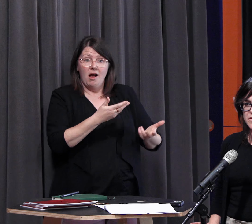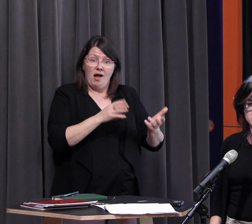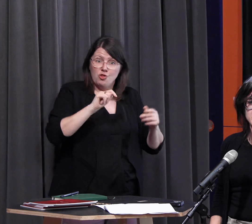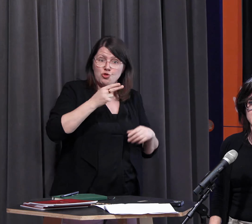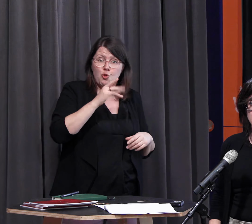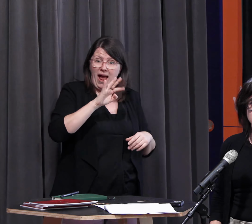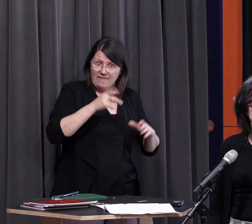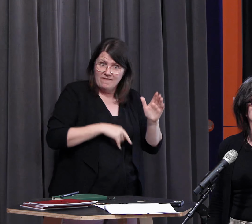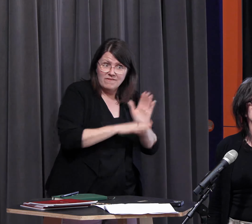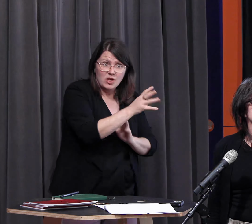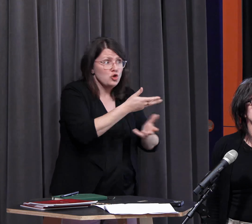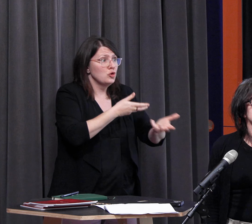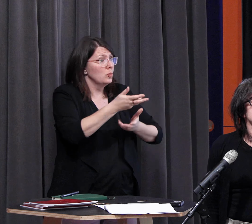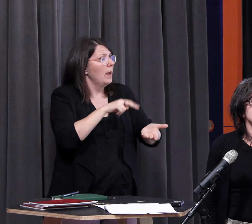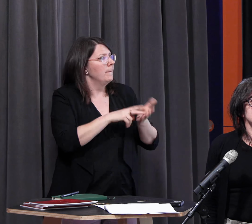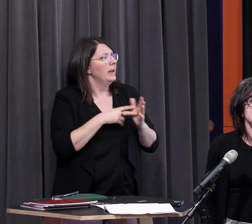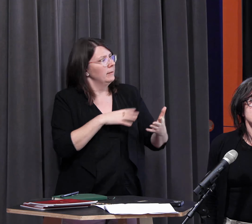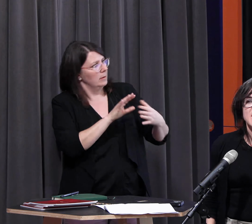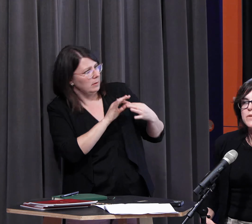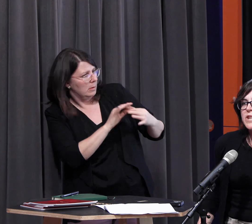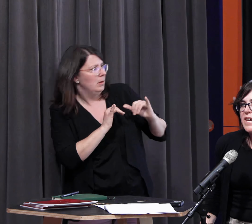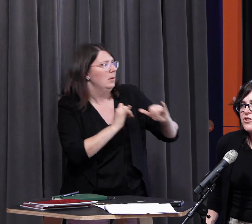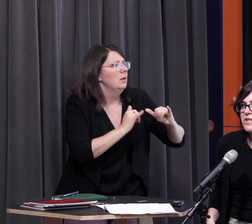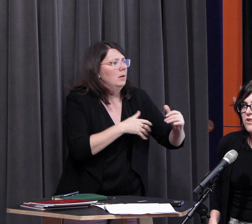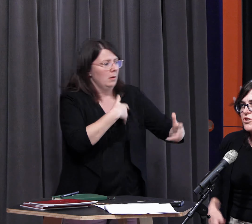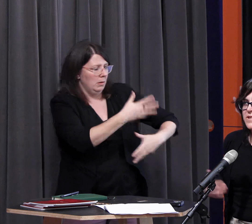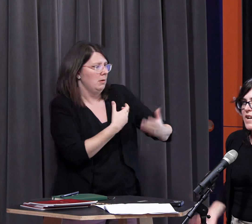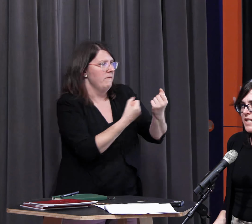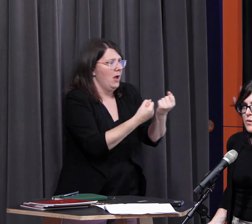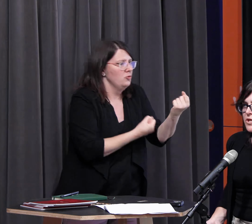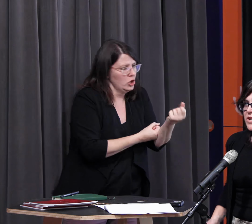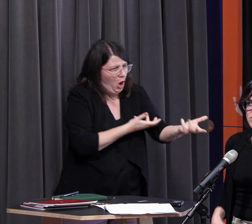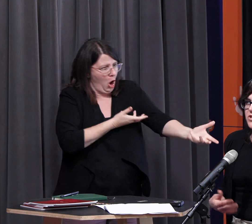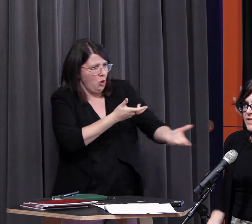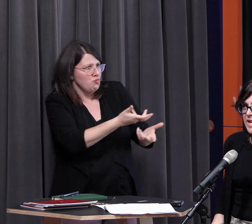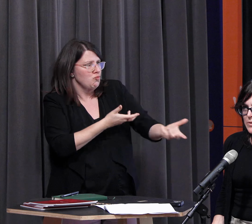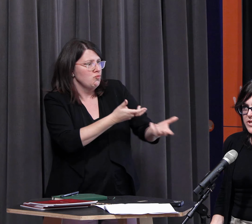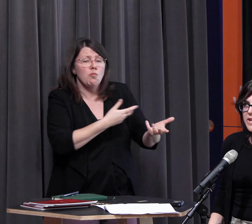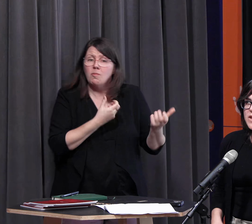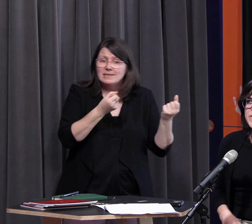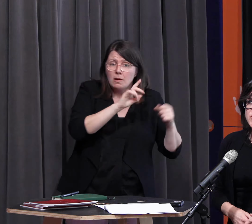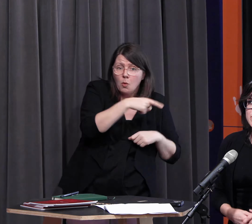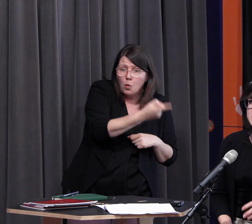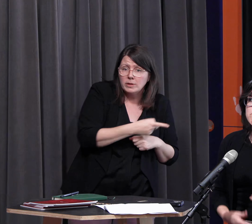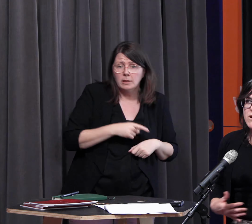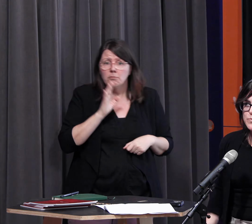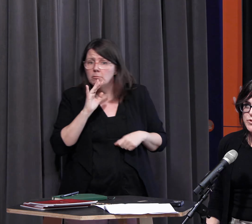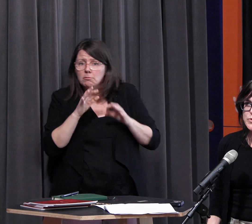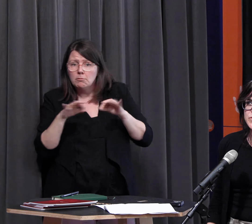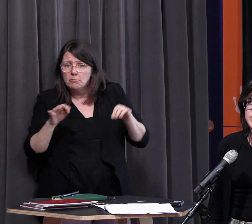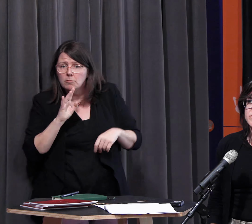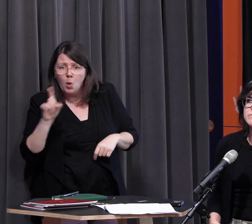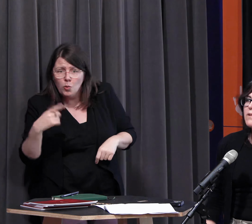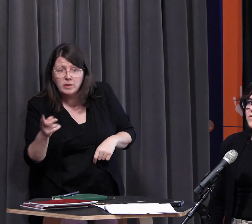and that you're taken care of. That communication is not just sign language and it's not just language, but there's going to be like